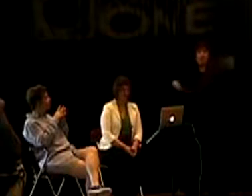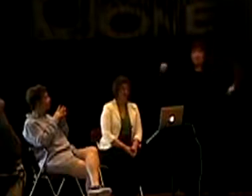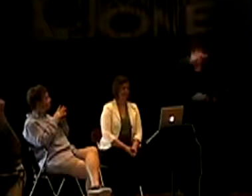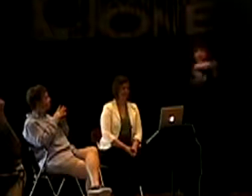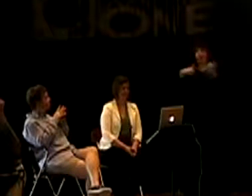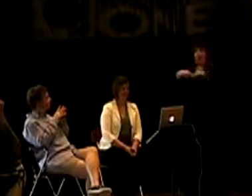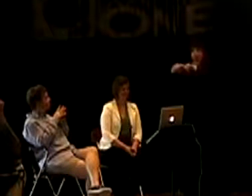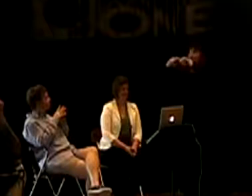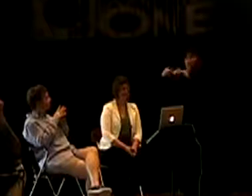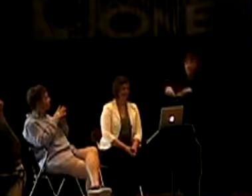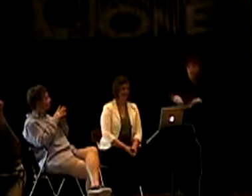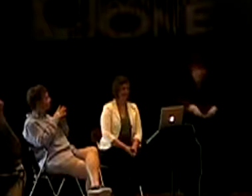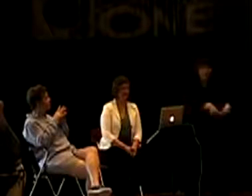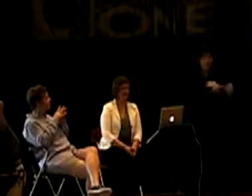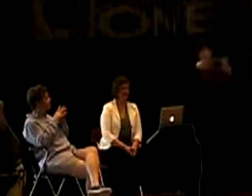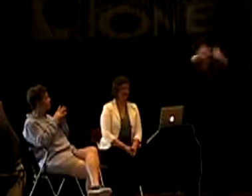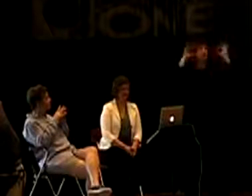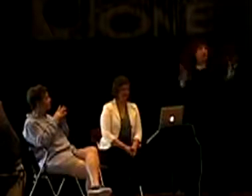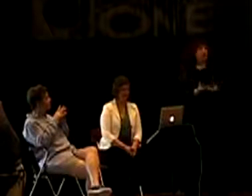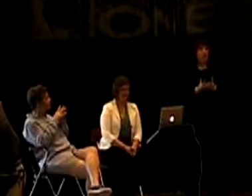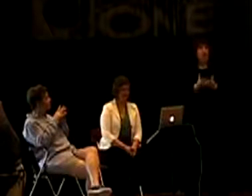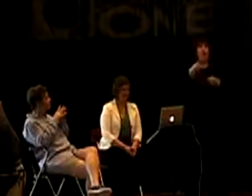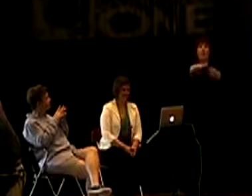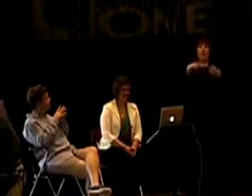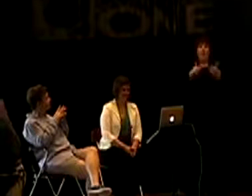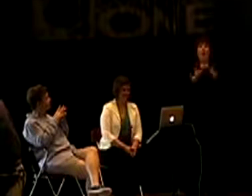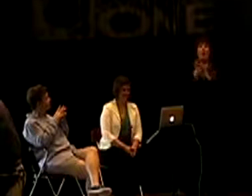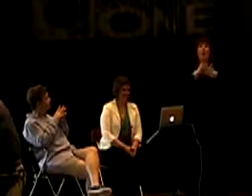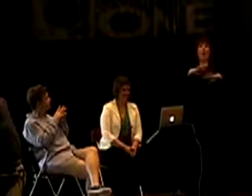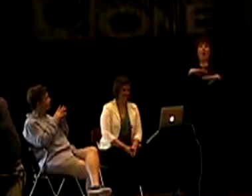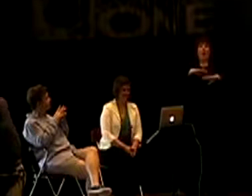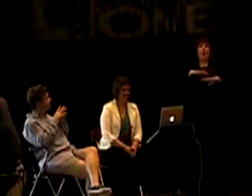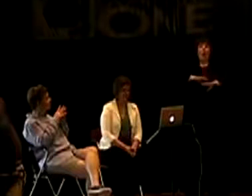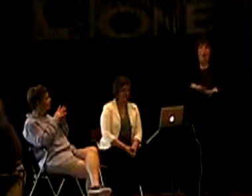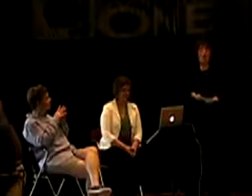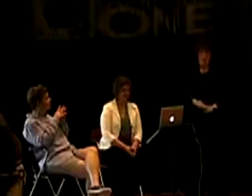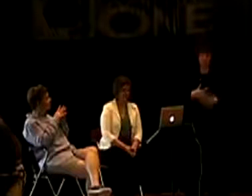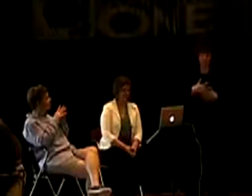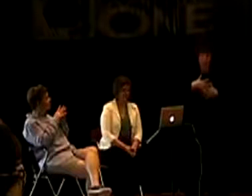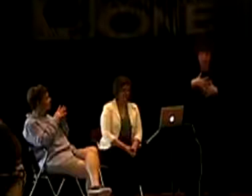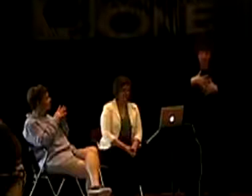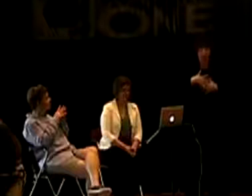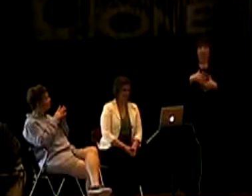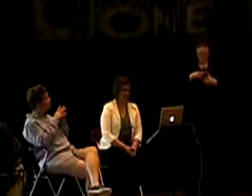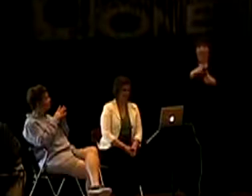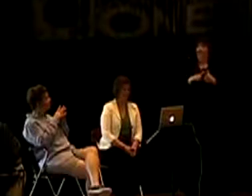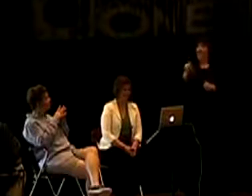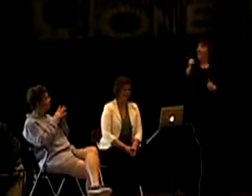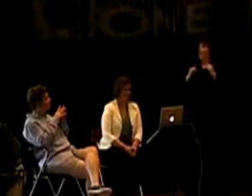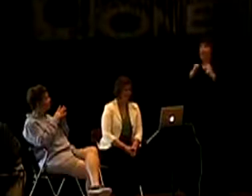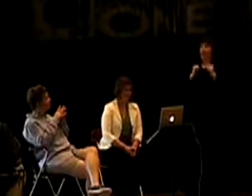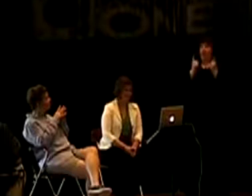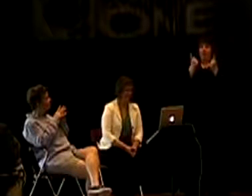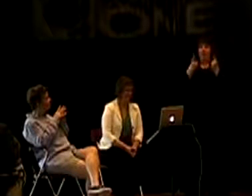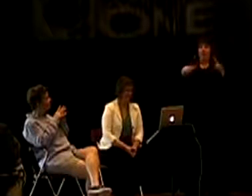them. Once you get through all of that, I feel like the experience of succeeding with this play is a big part of the awesome thing